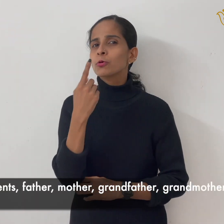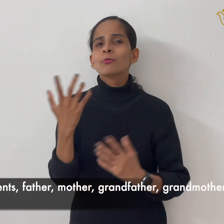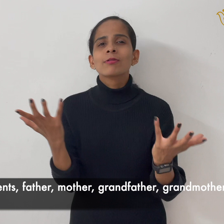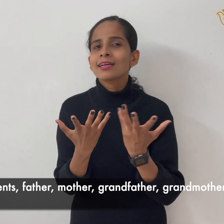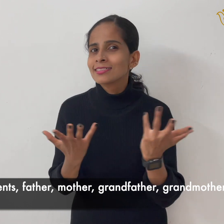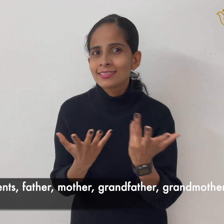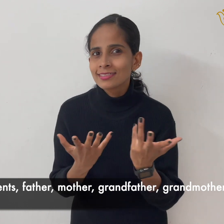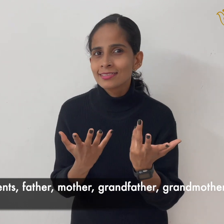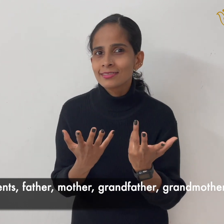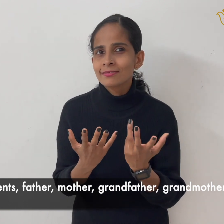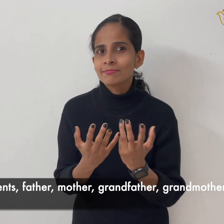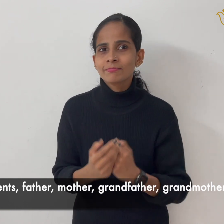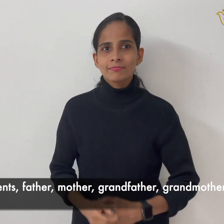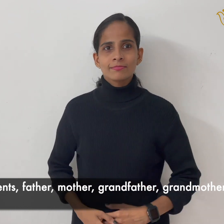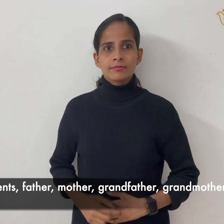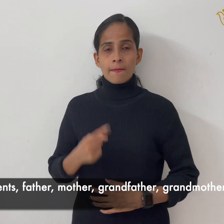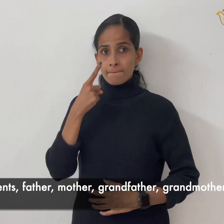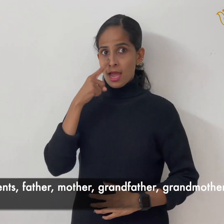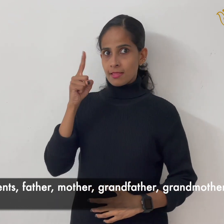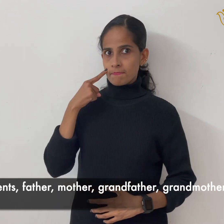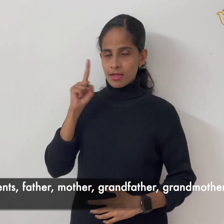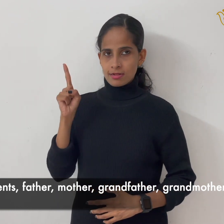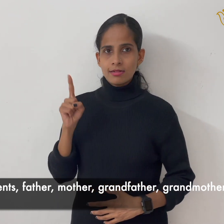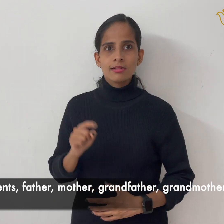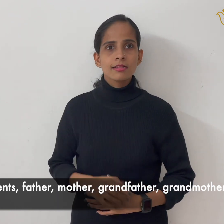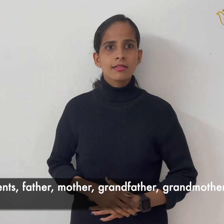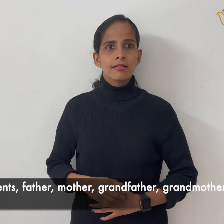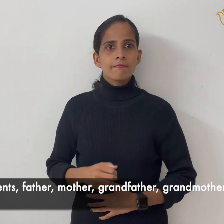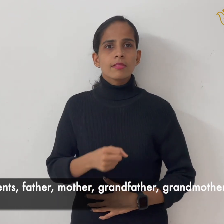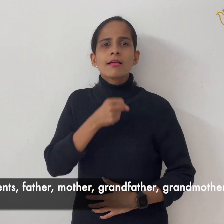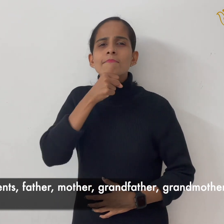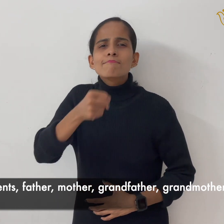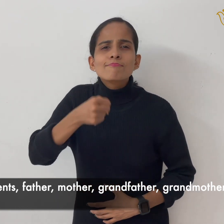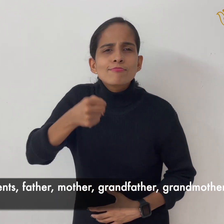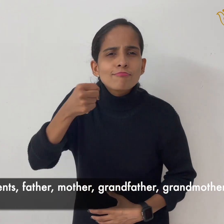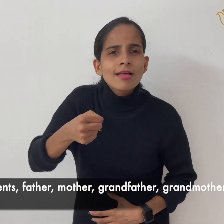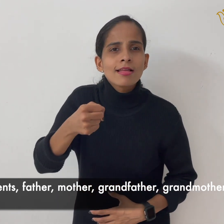And they are my parents, father, mother,